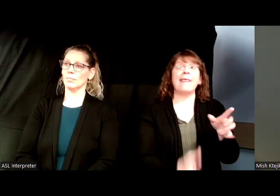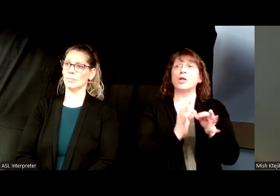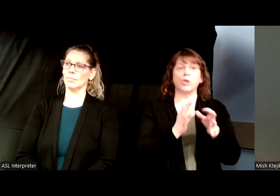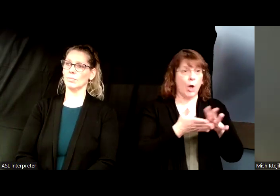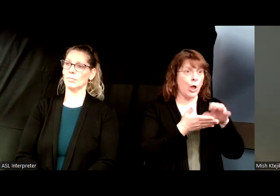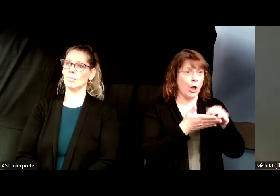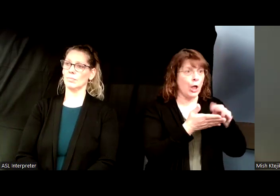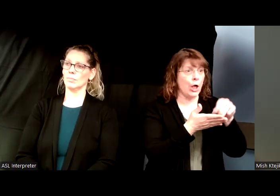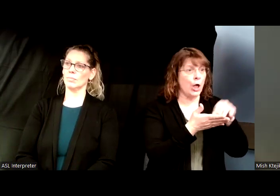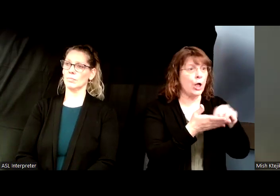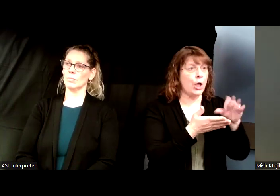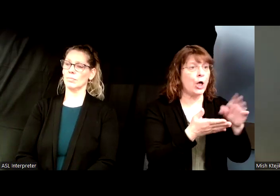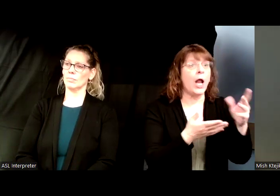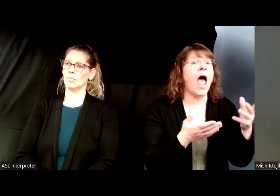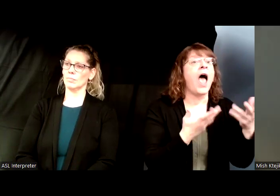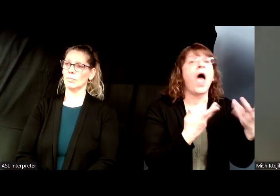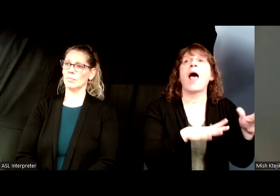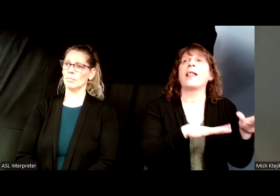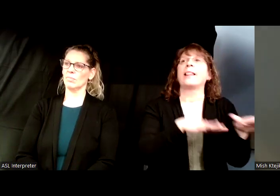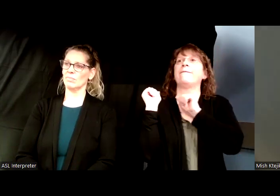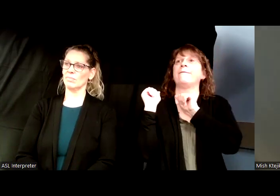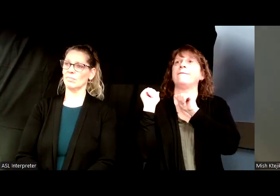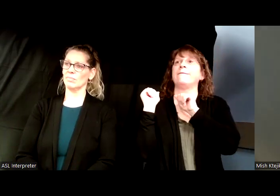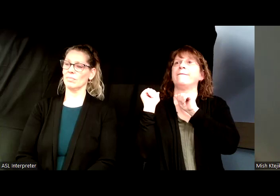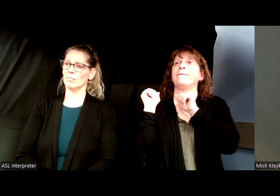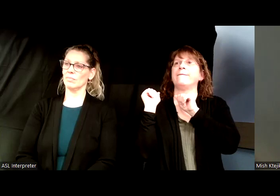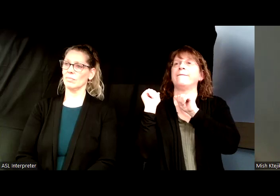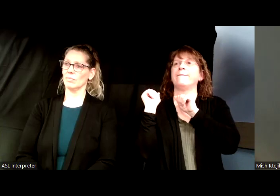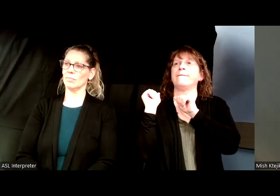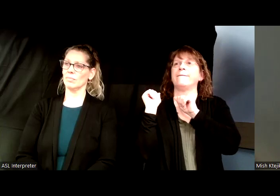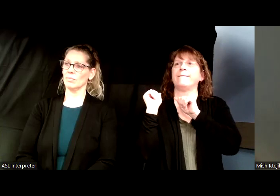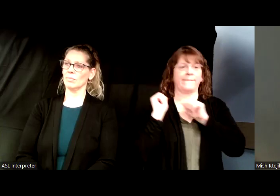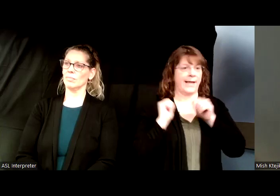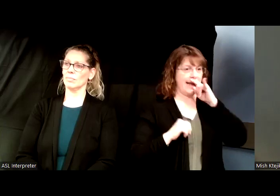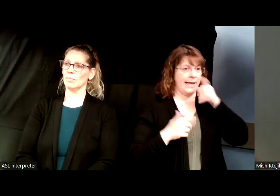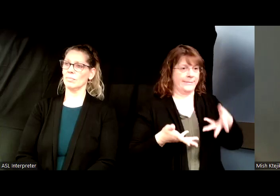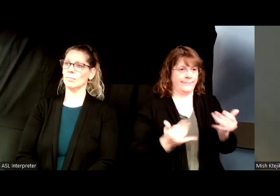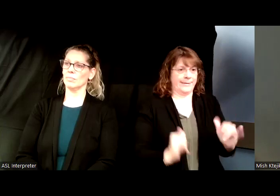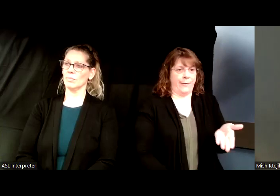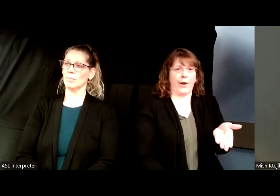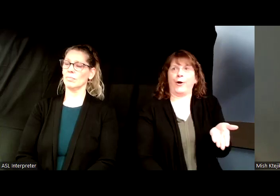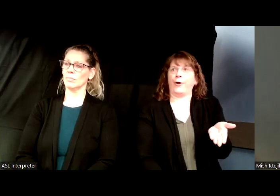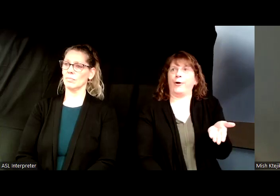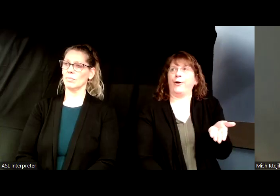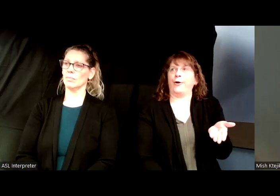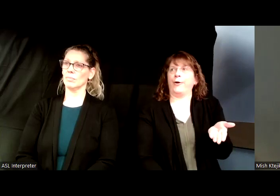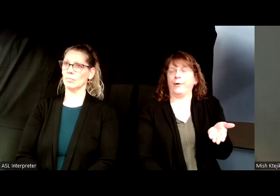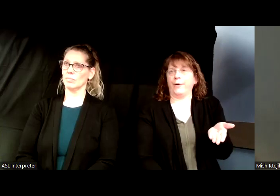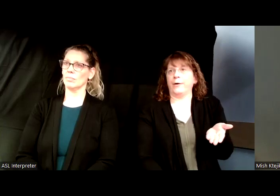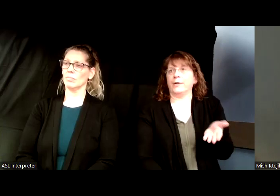so qualified or skilled, and then that's where they're learning. And then they leave. And the kids are